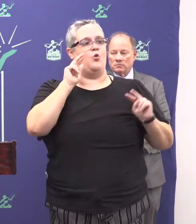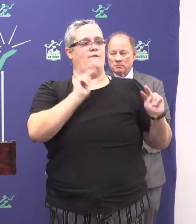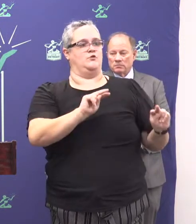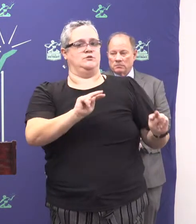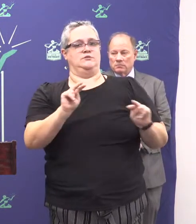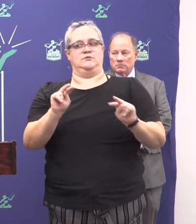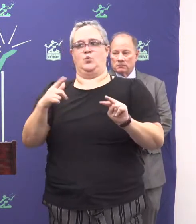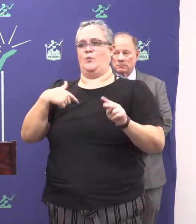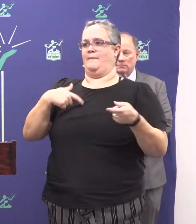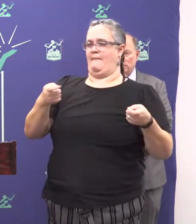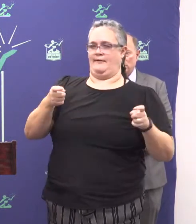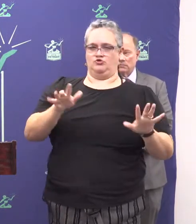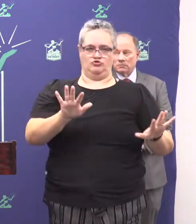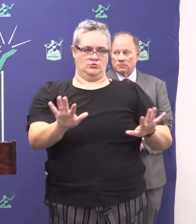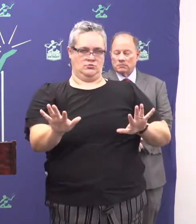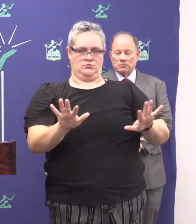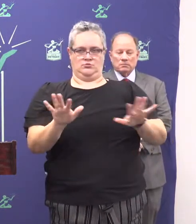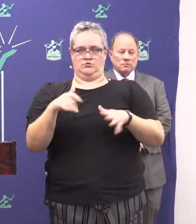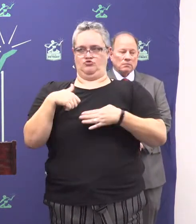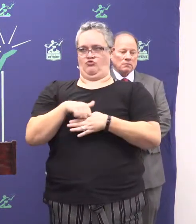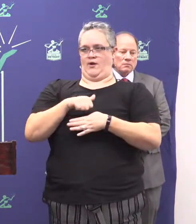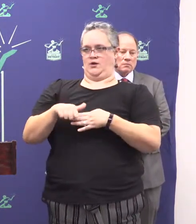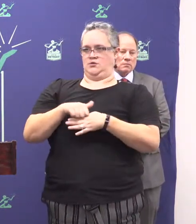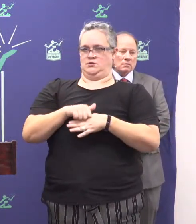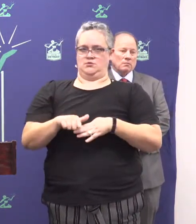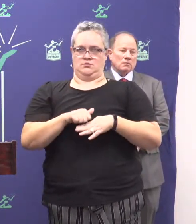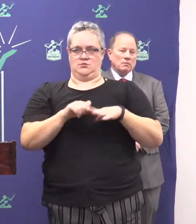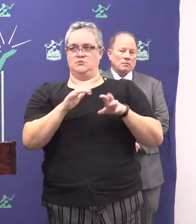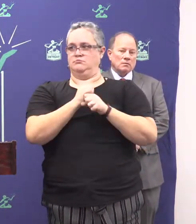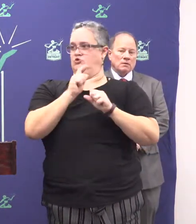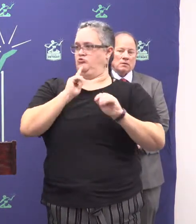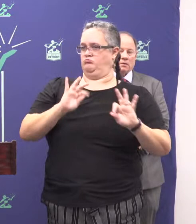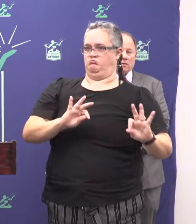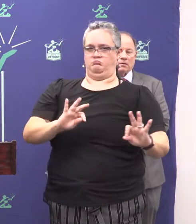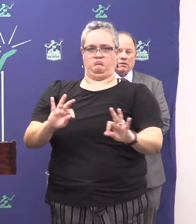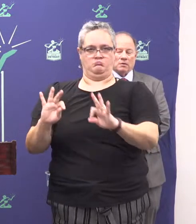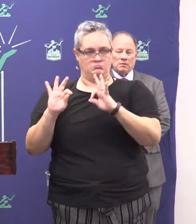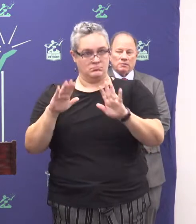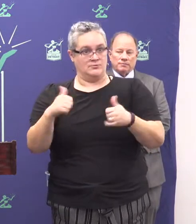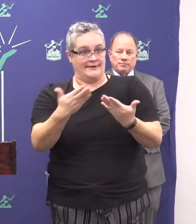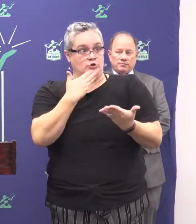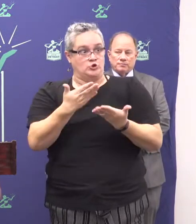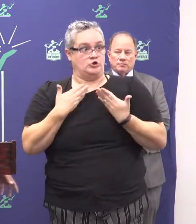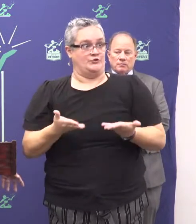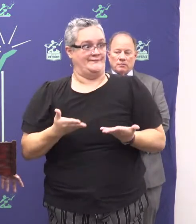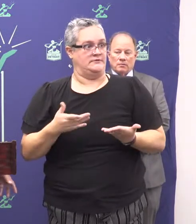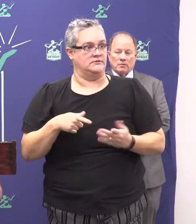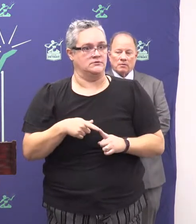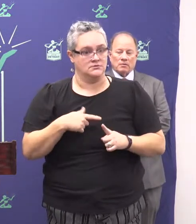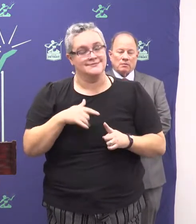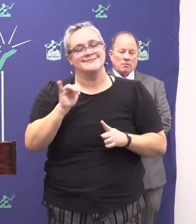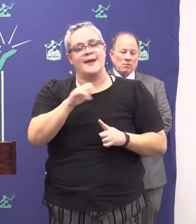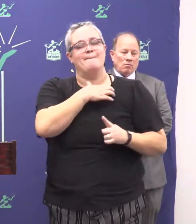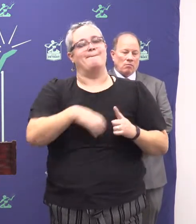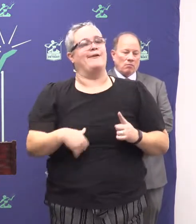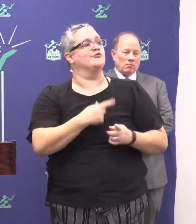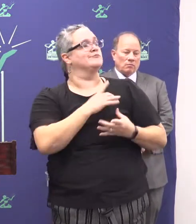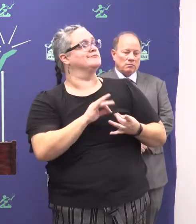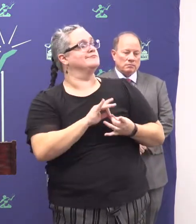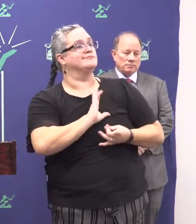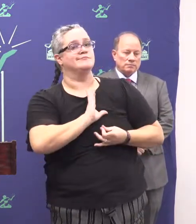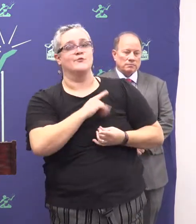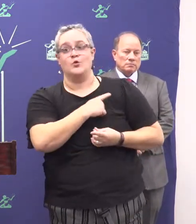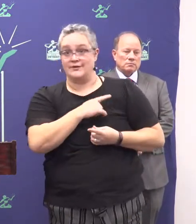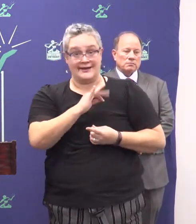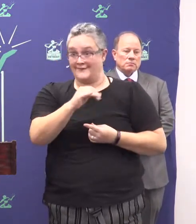We're managing them. We are training them. We're going to make sure that they're providing good service. And as the mayor said earlier, if they're